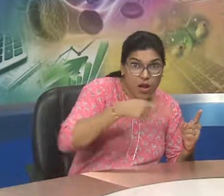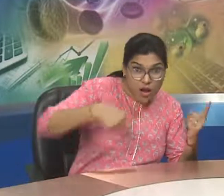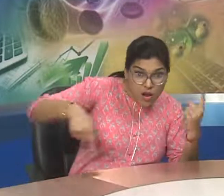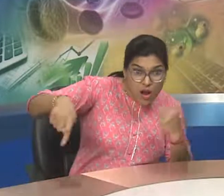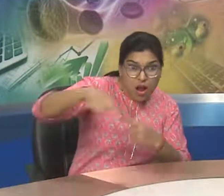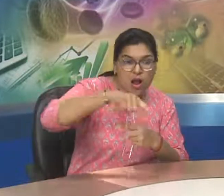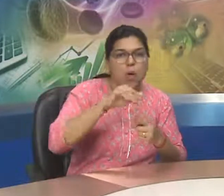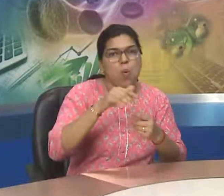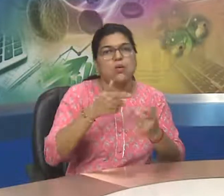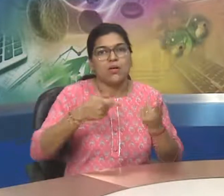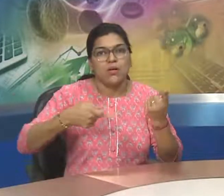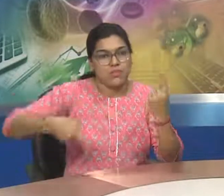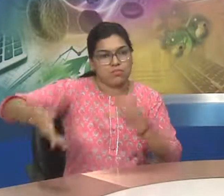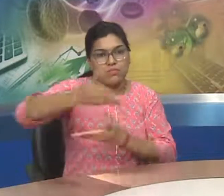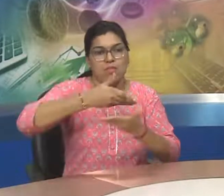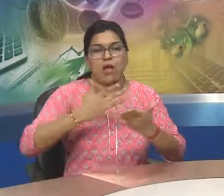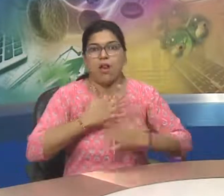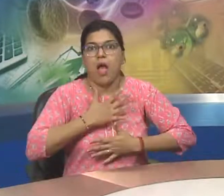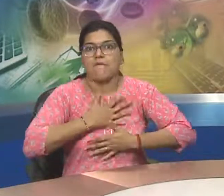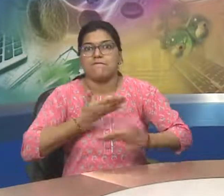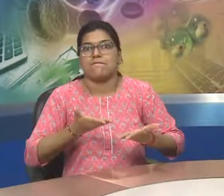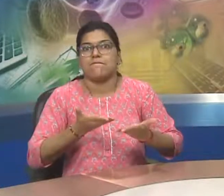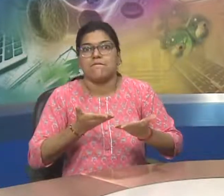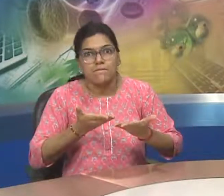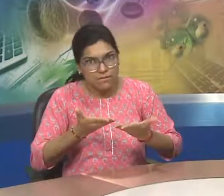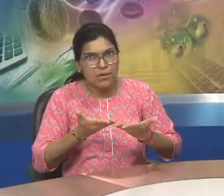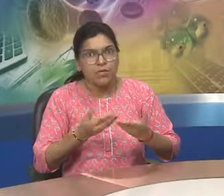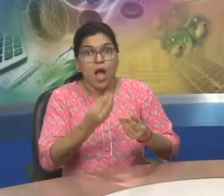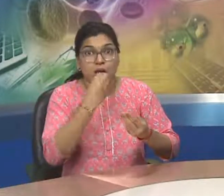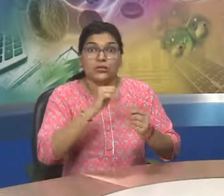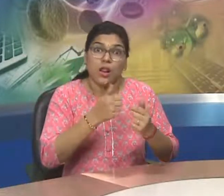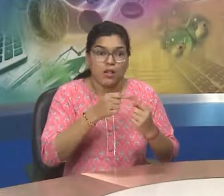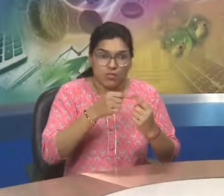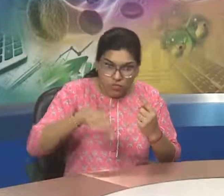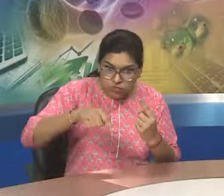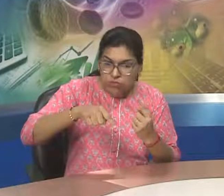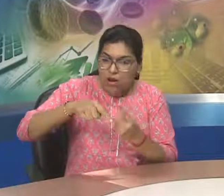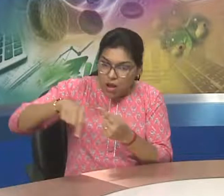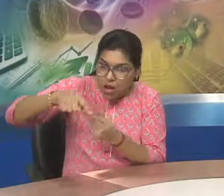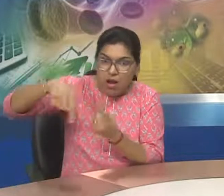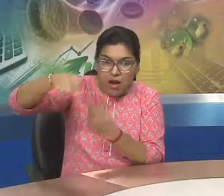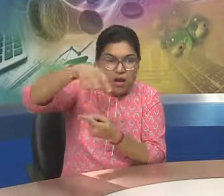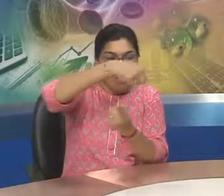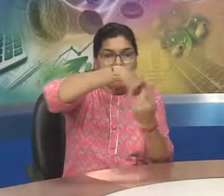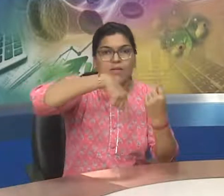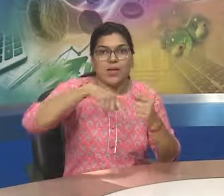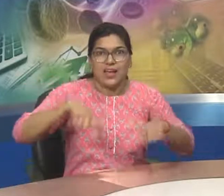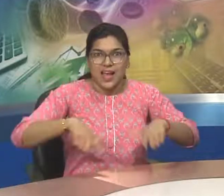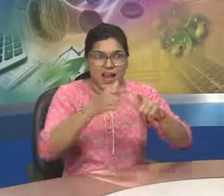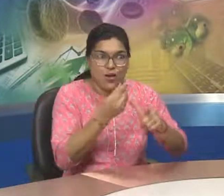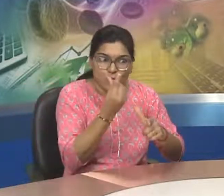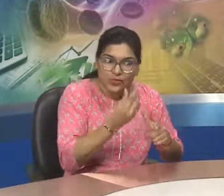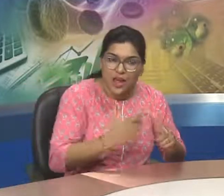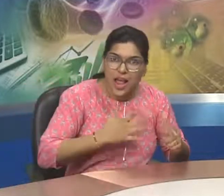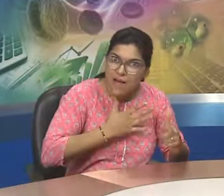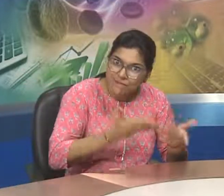This is called food chain. For example, a rabbit wants to eat a carrot and the